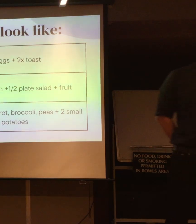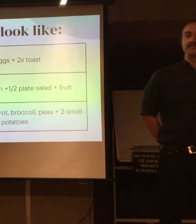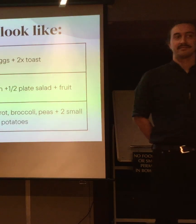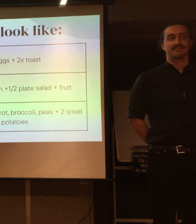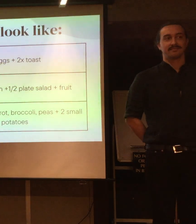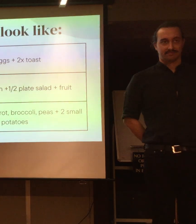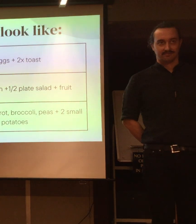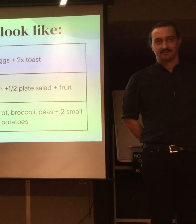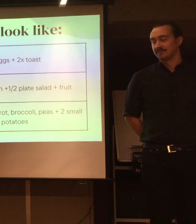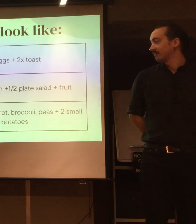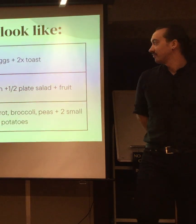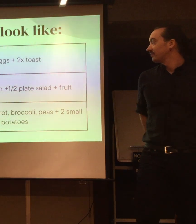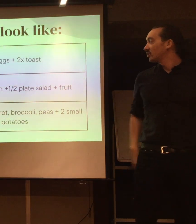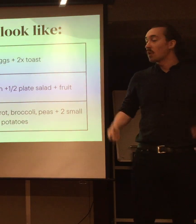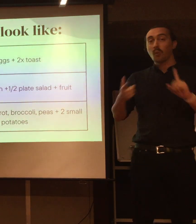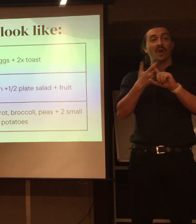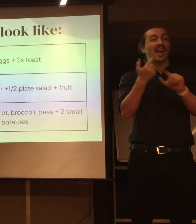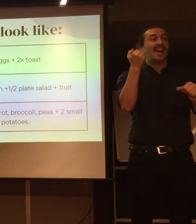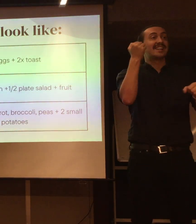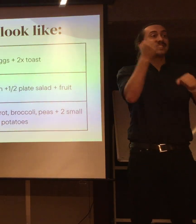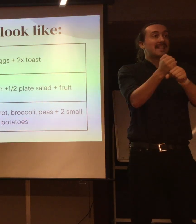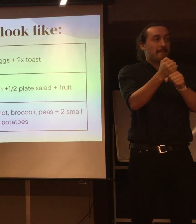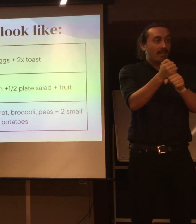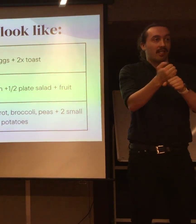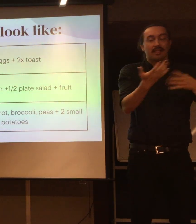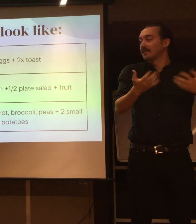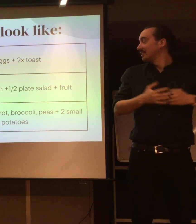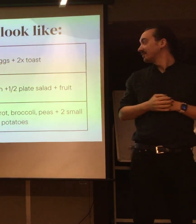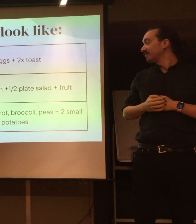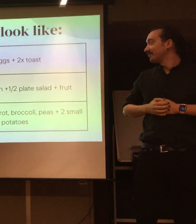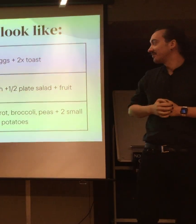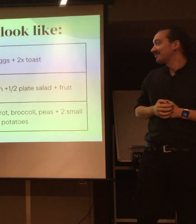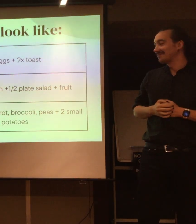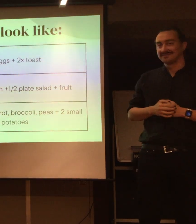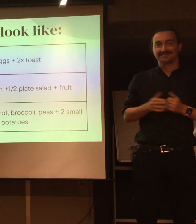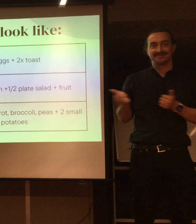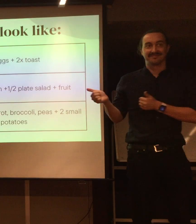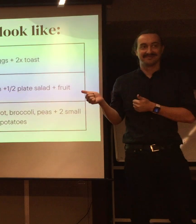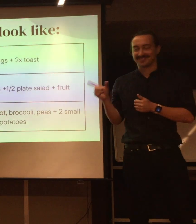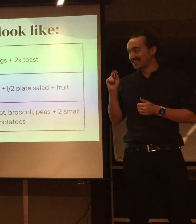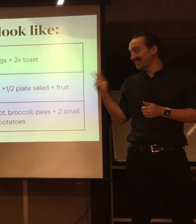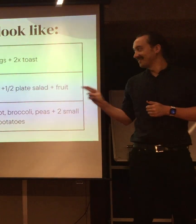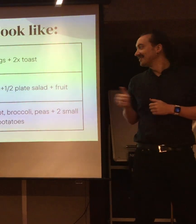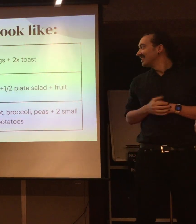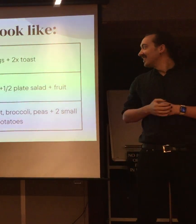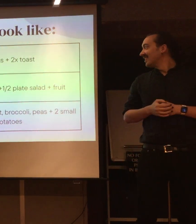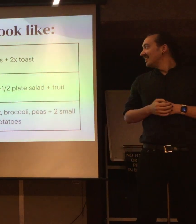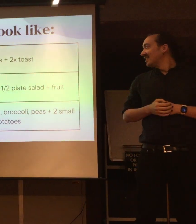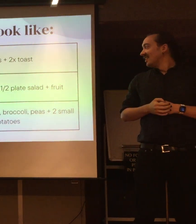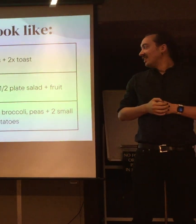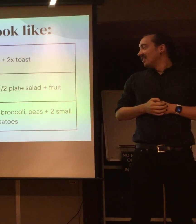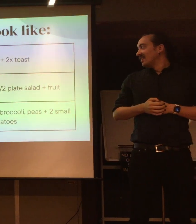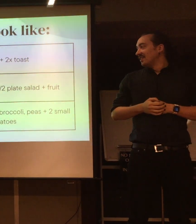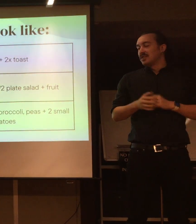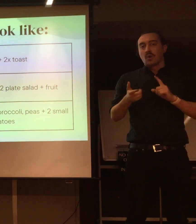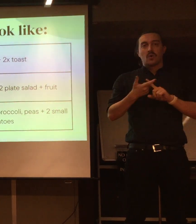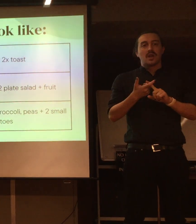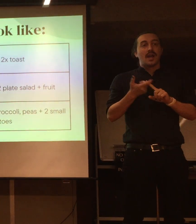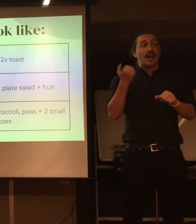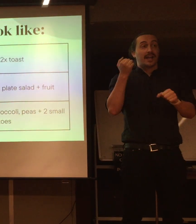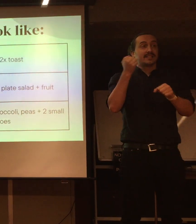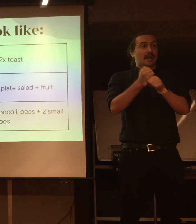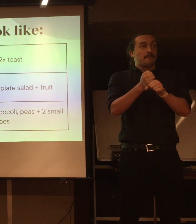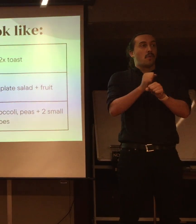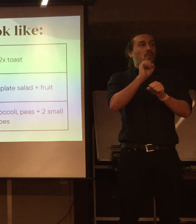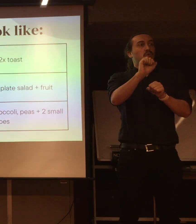So just as an example, this way, yep. So as an example of what this could